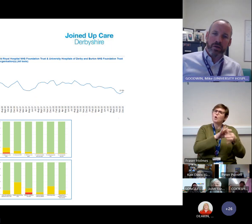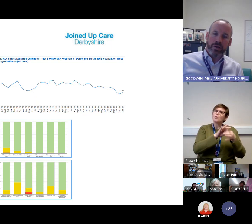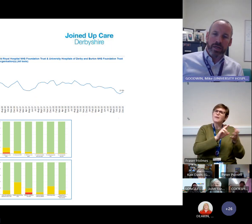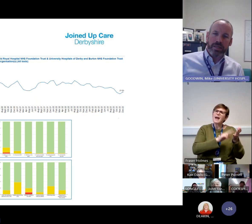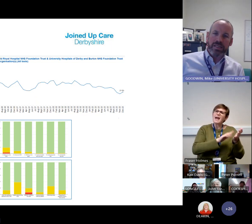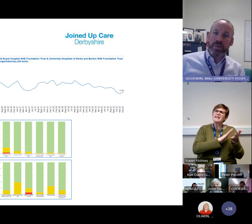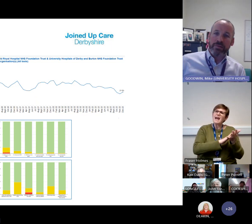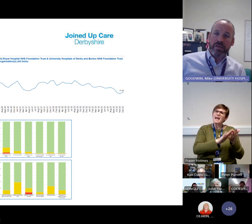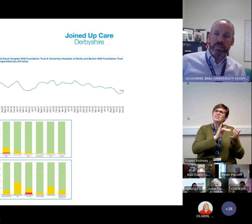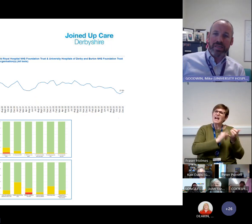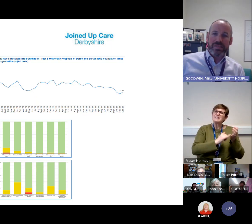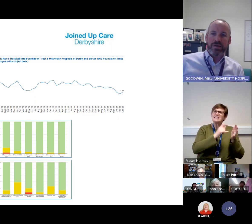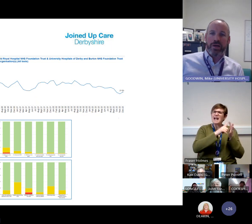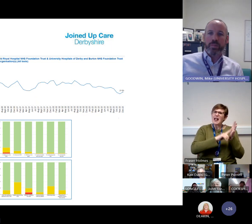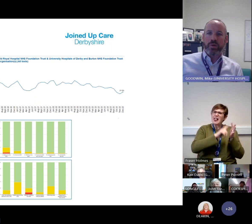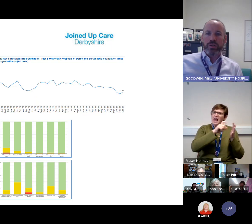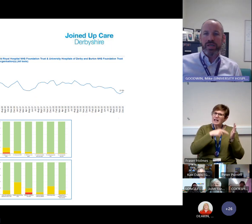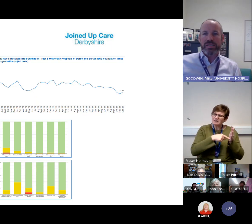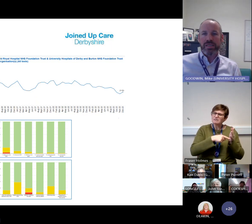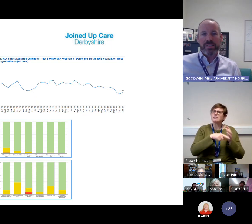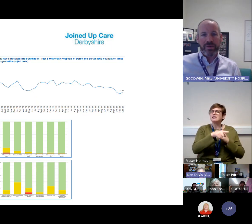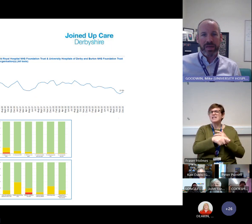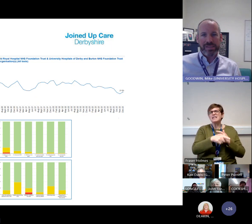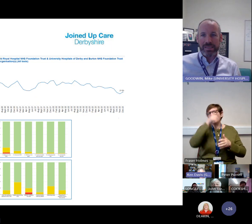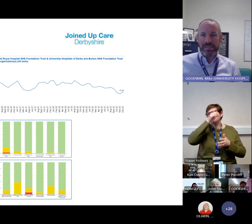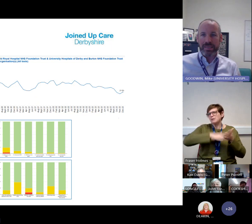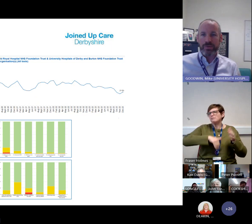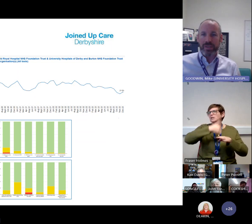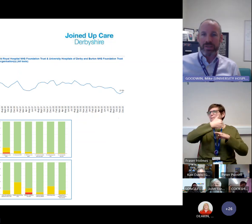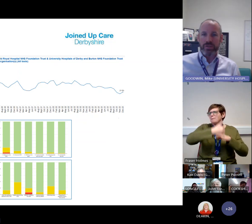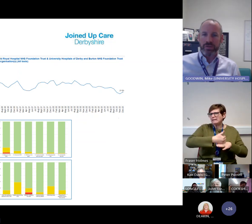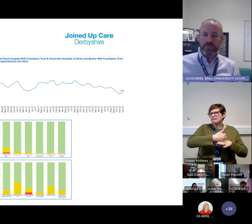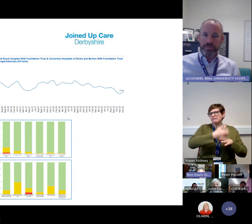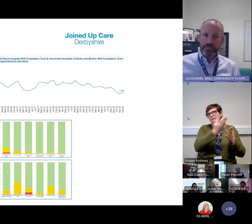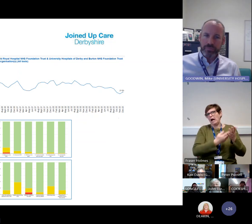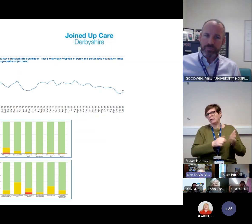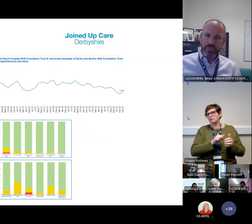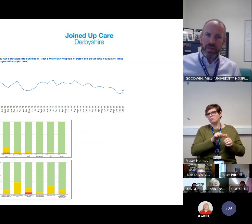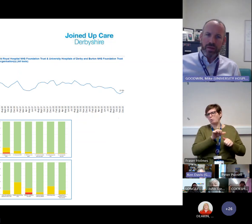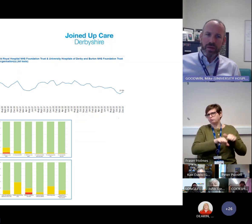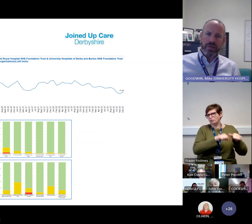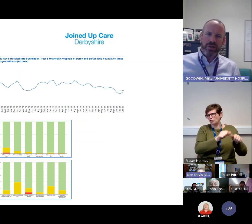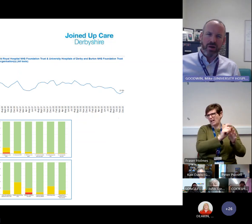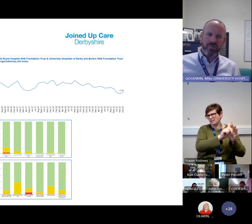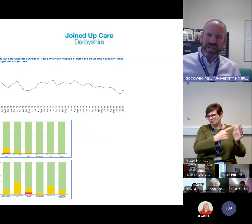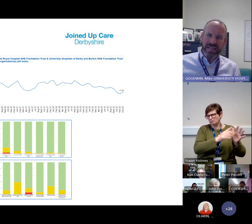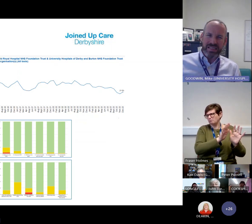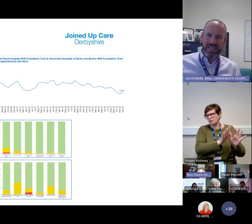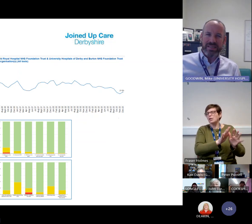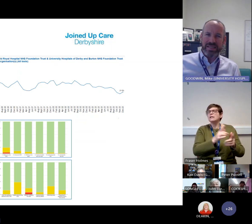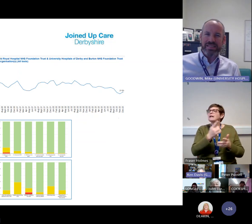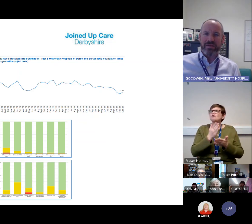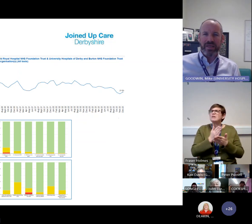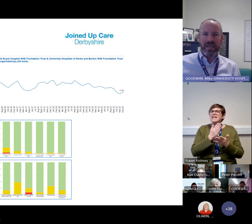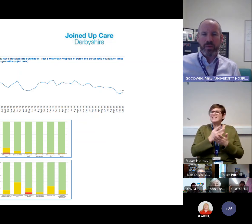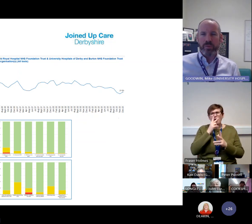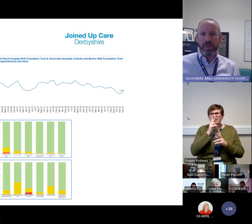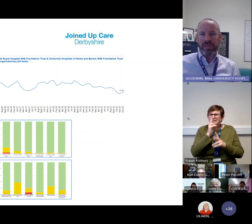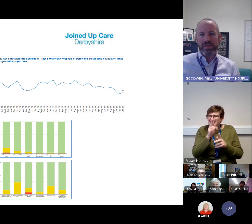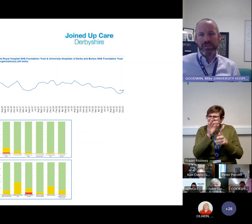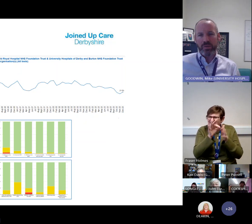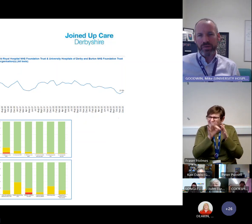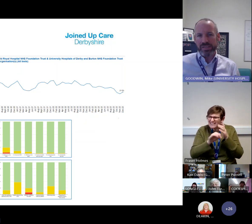Elect on an experience-based design project at some of our CDC locations. And you can't really see the detail